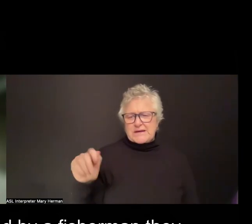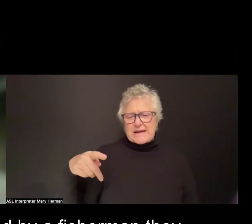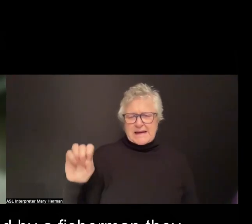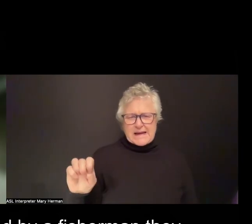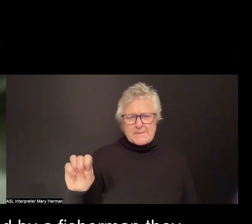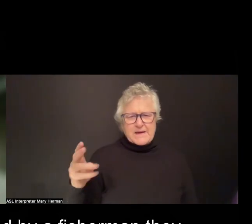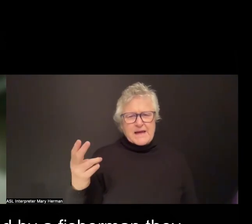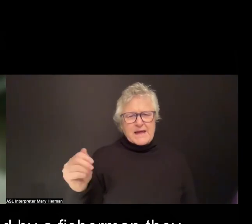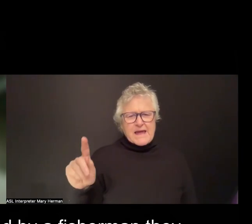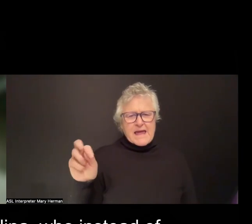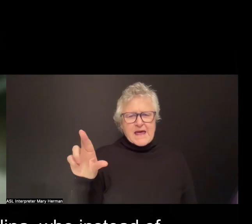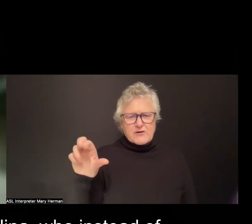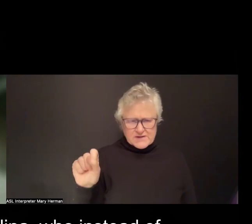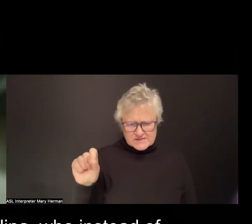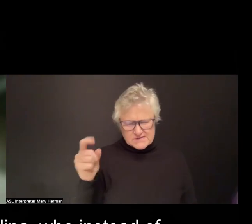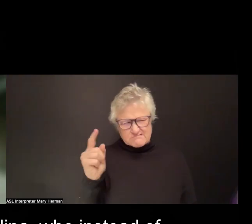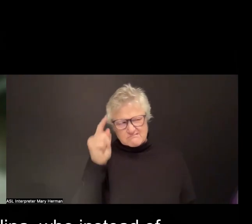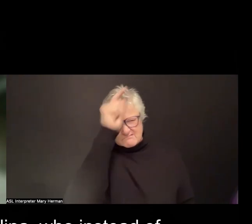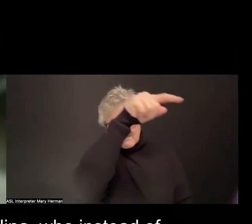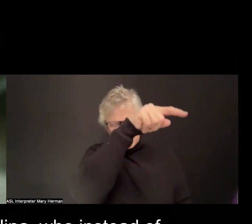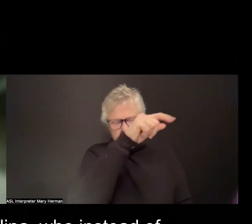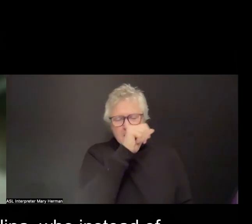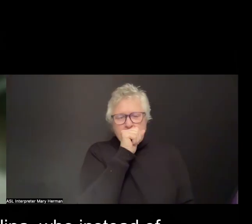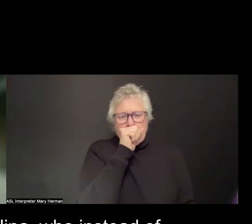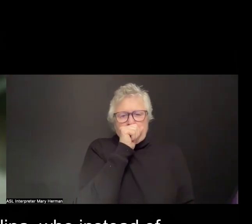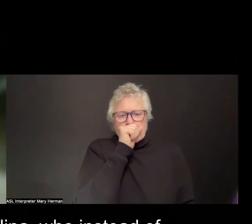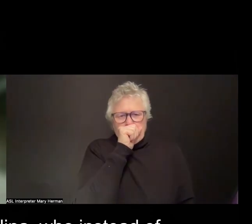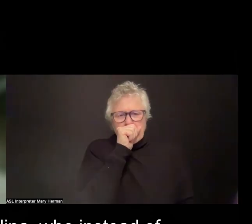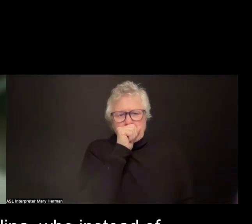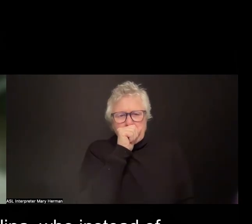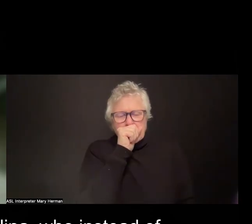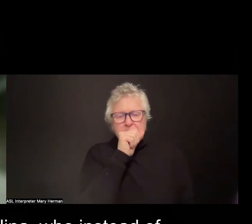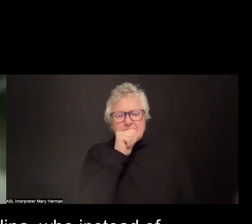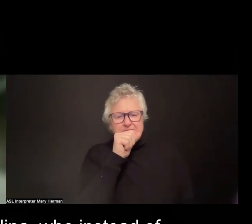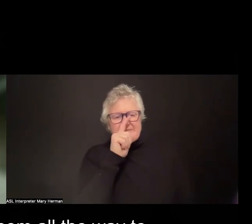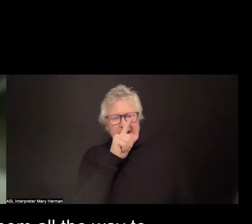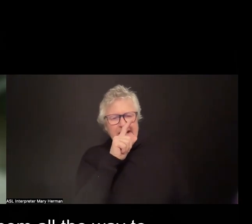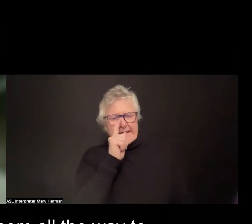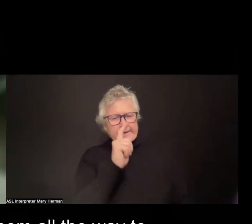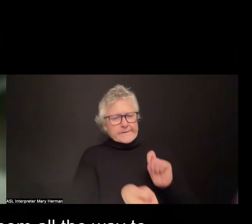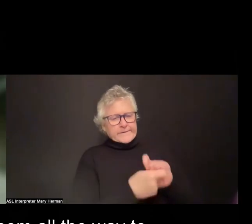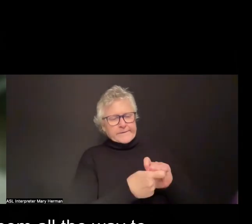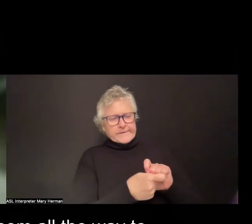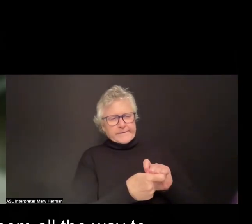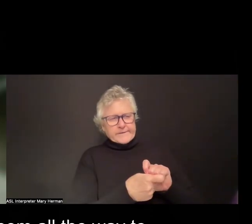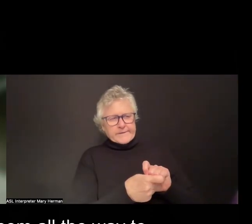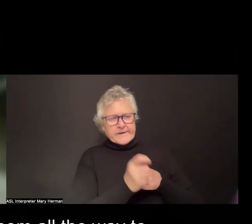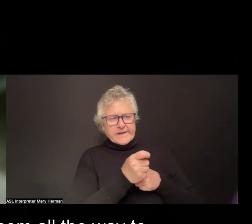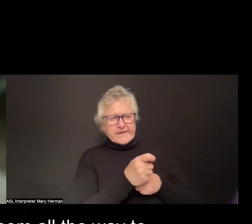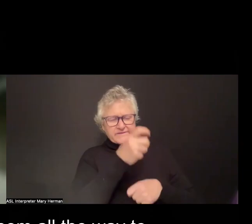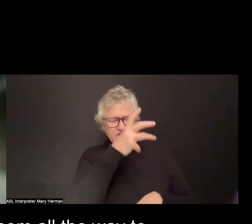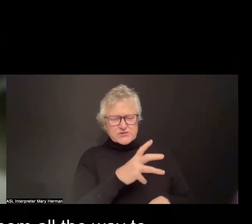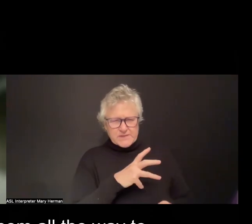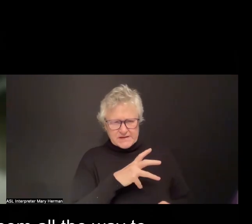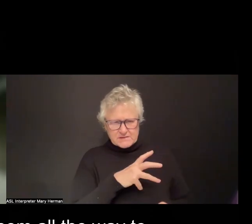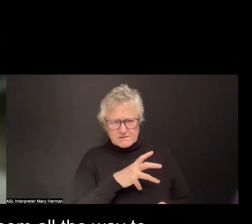as their pilot after taking a rich prize off Carolina, who instead of leading them safe to Martha's Vineyard for water, took them all the way to Boston and